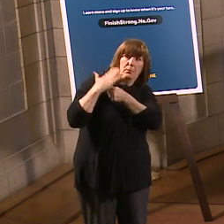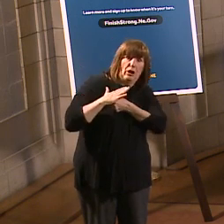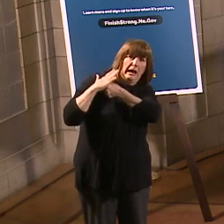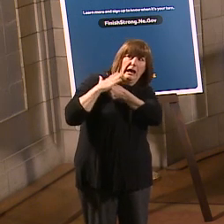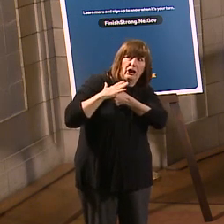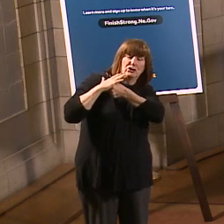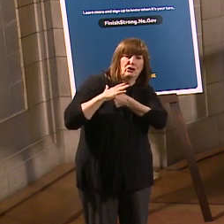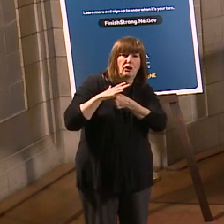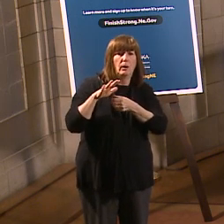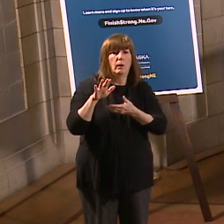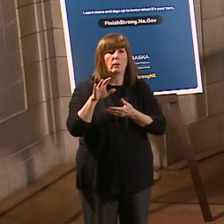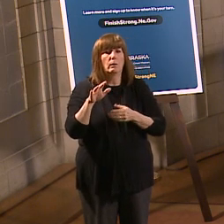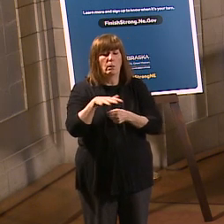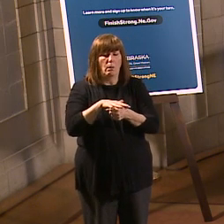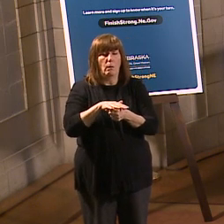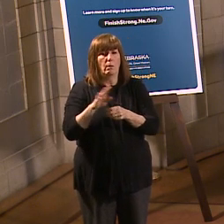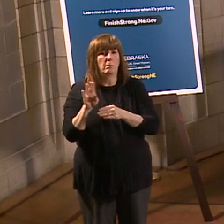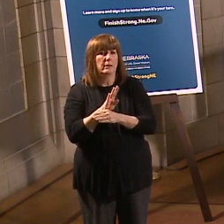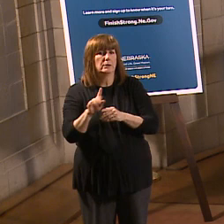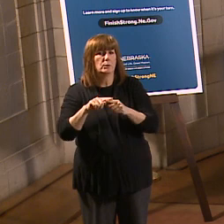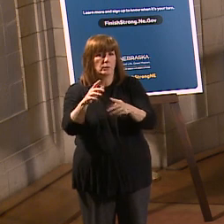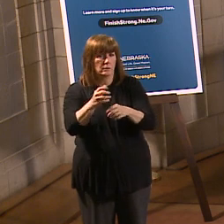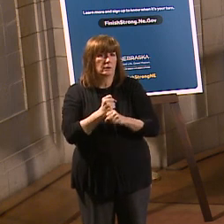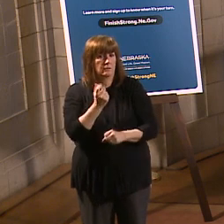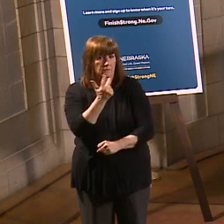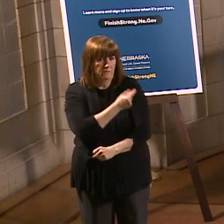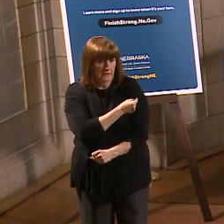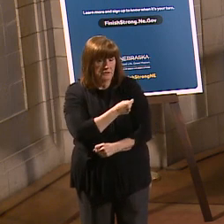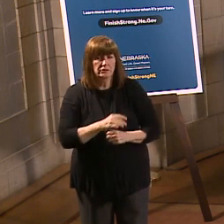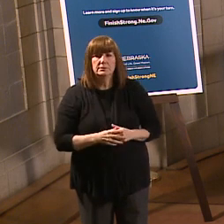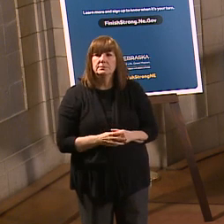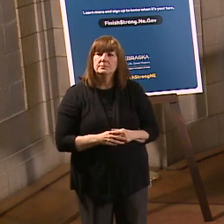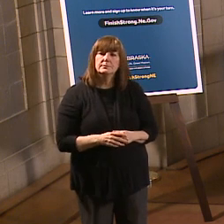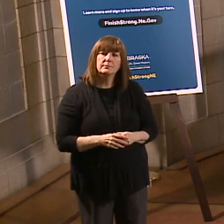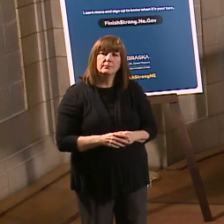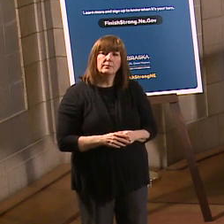to get vaccinated. Yeah. Do you have any idea how many